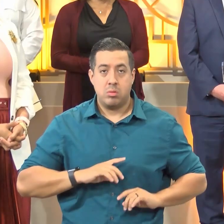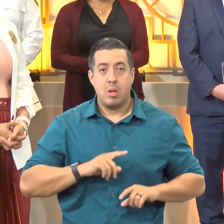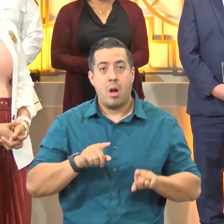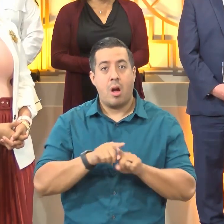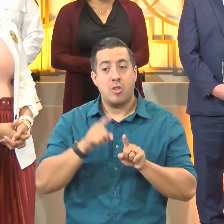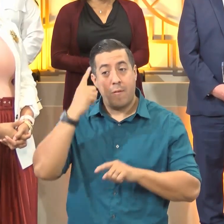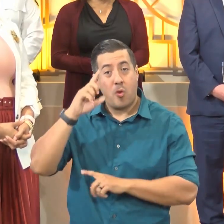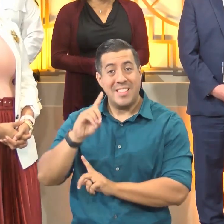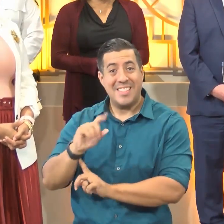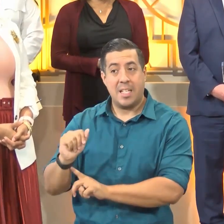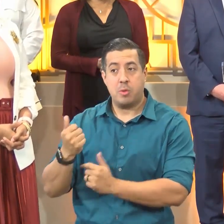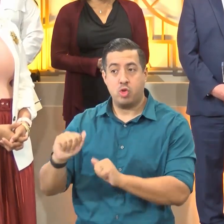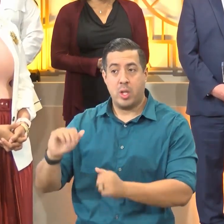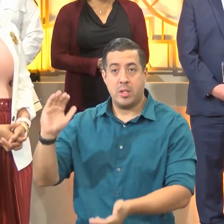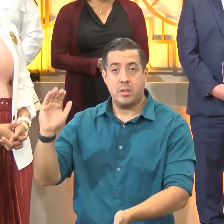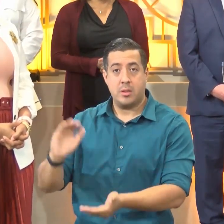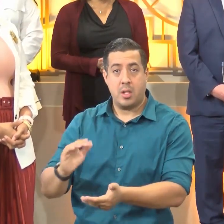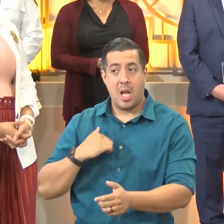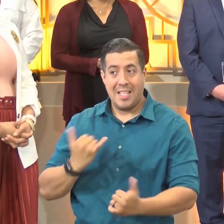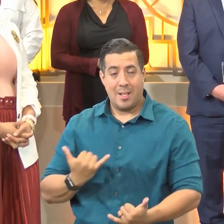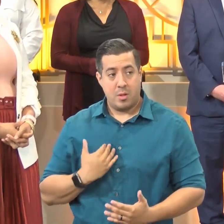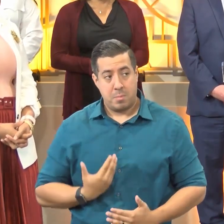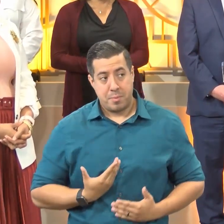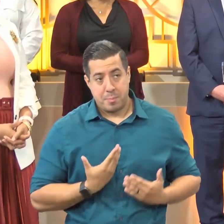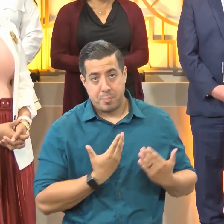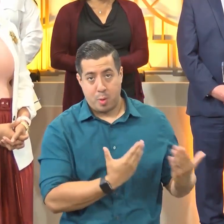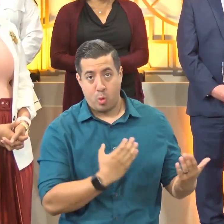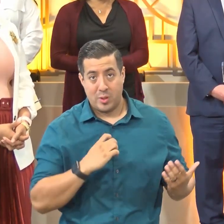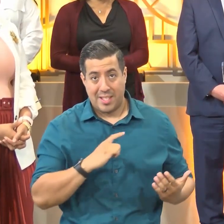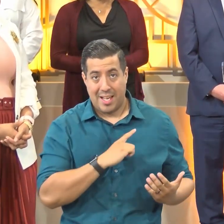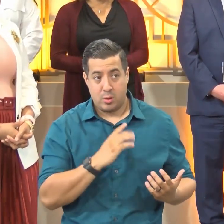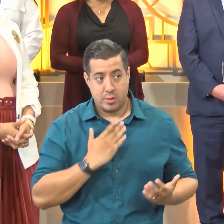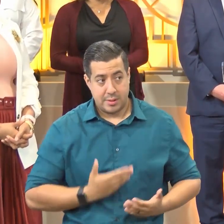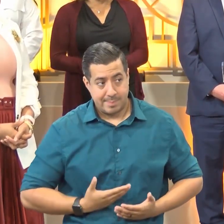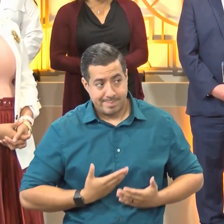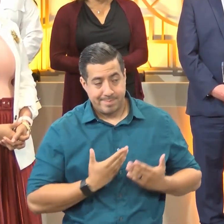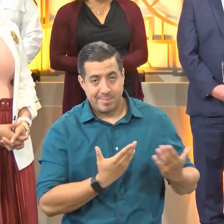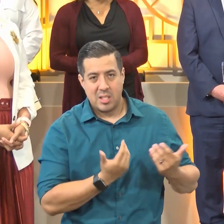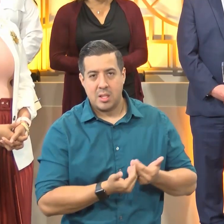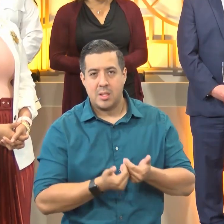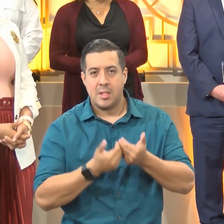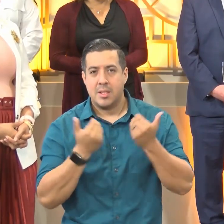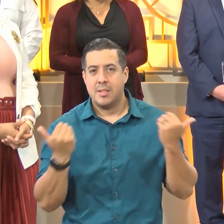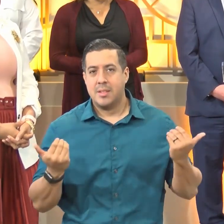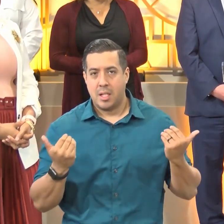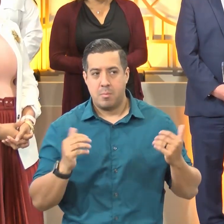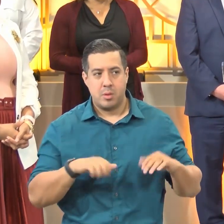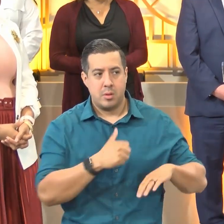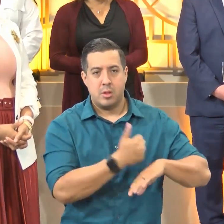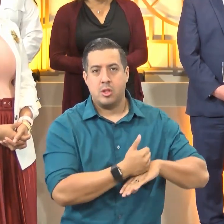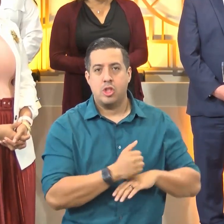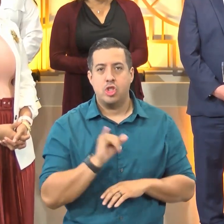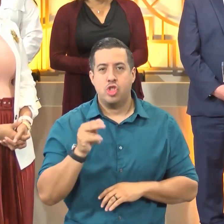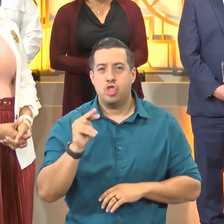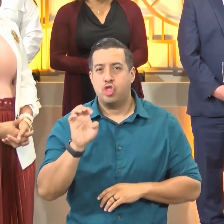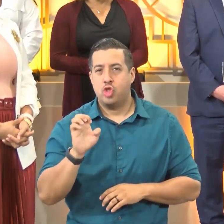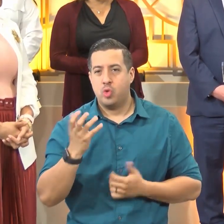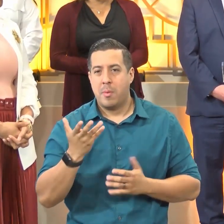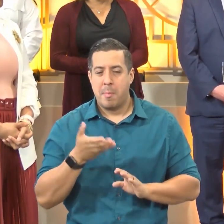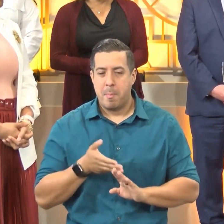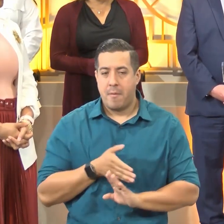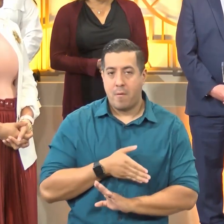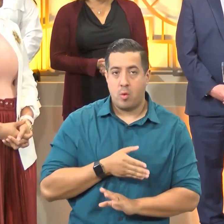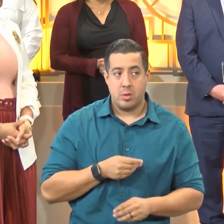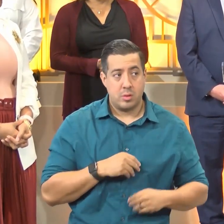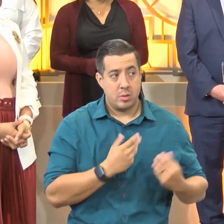be proposing to the members of council, I will be proposing in a separate measure in June, if not before,